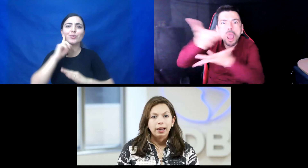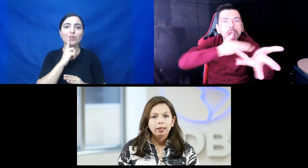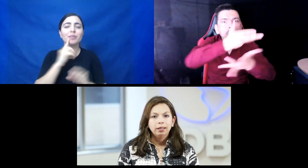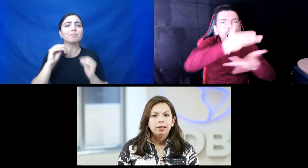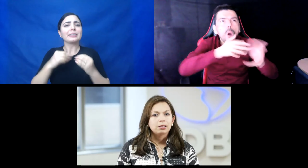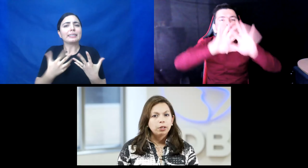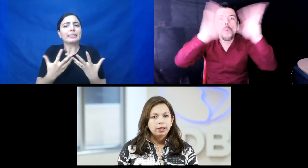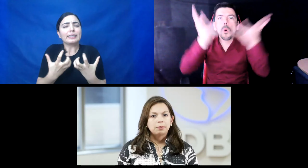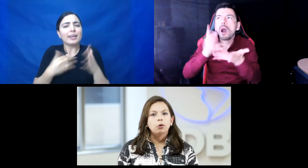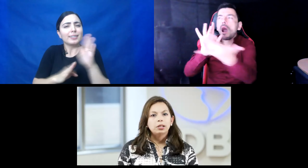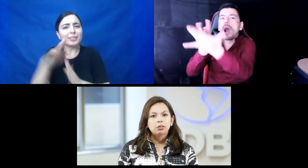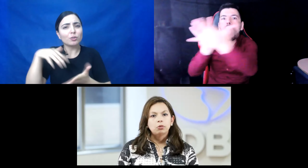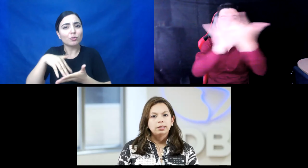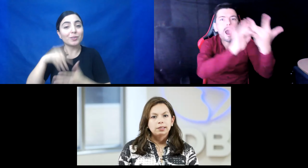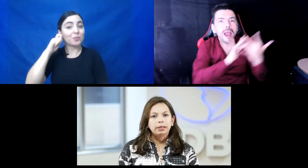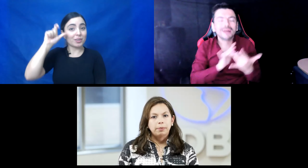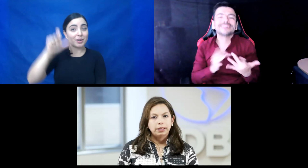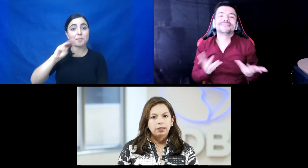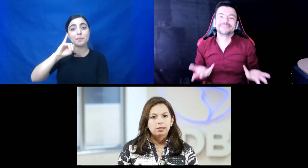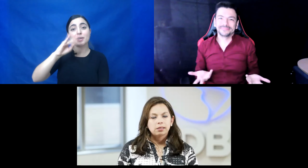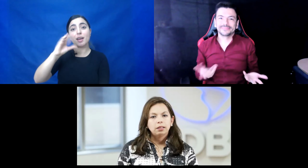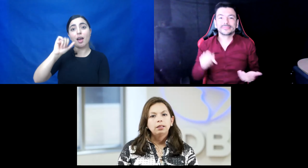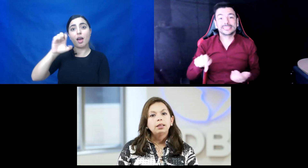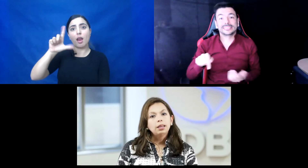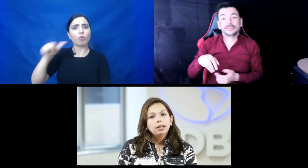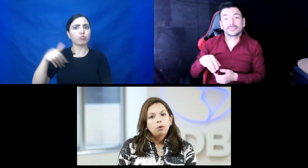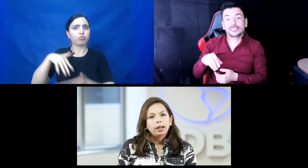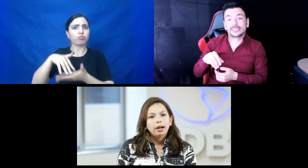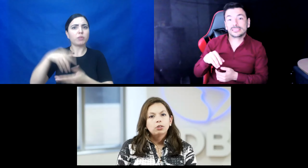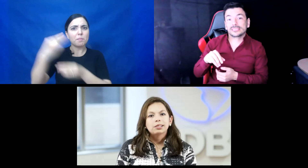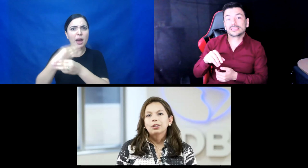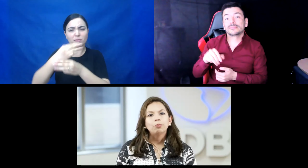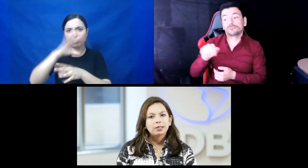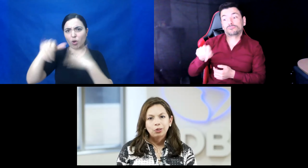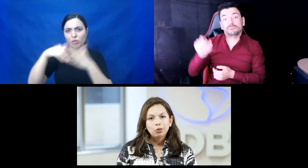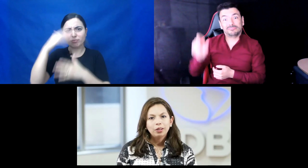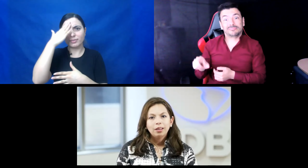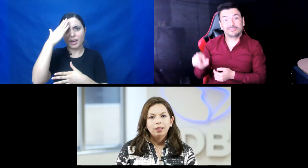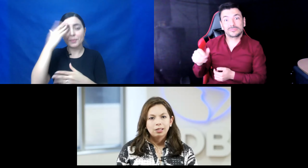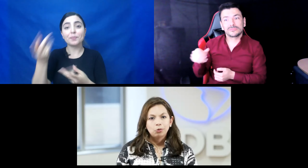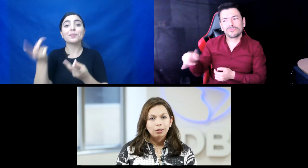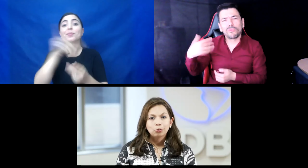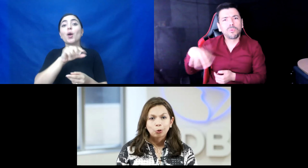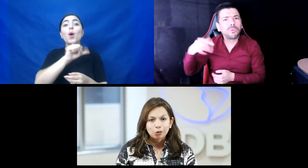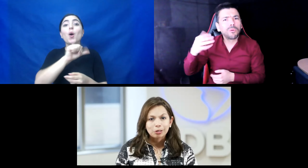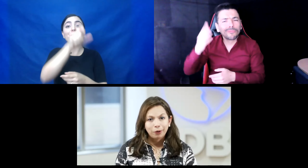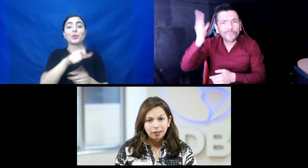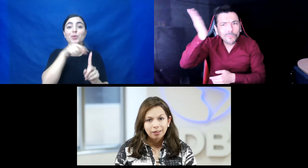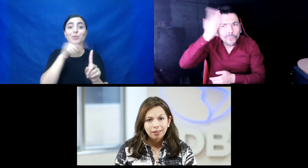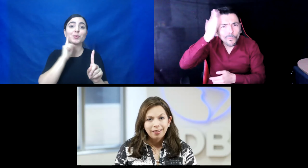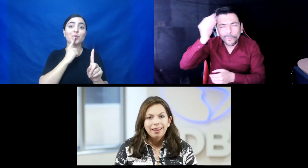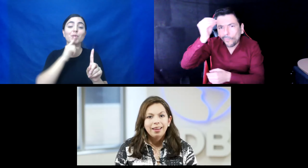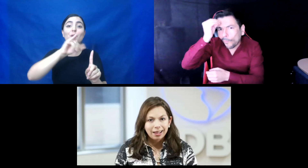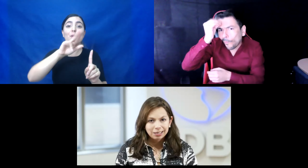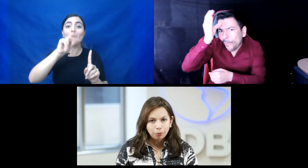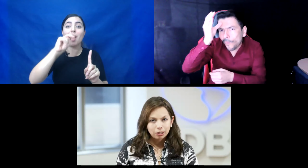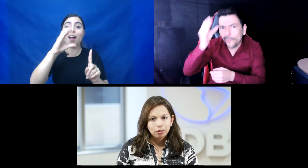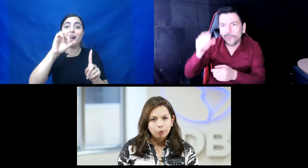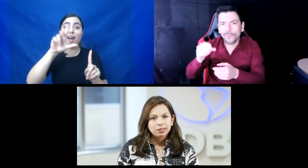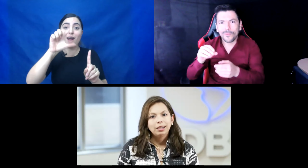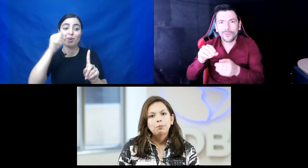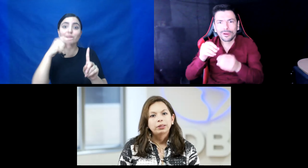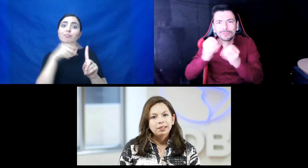this all over the world. And in the case of Micaela, who dreams of higher education and who has aptitude for mathematics,